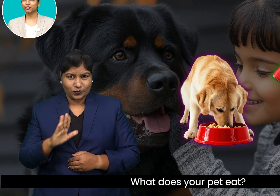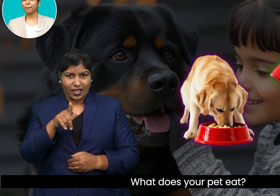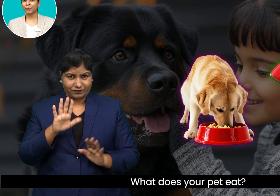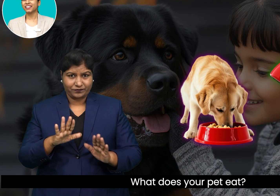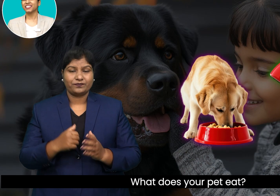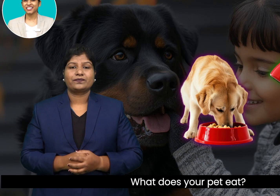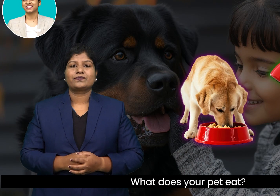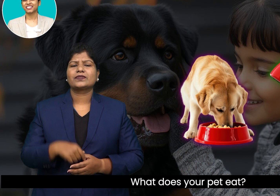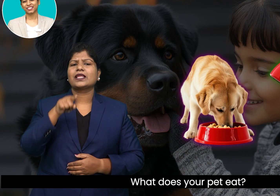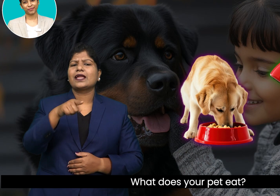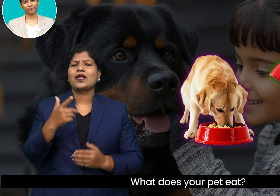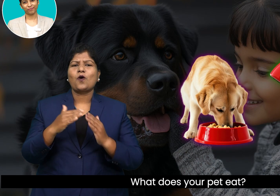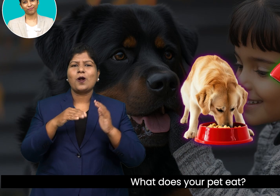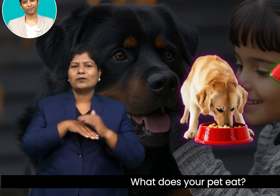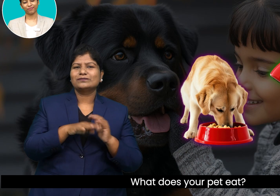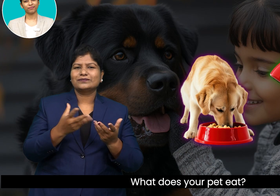What does your pet eat?